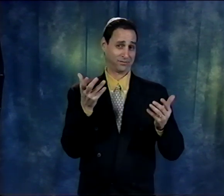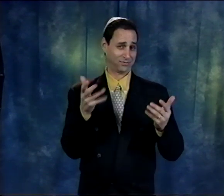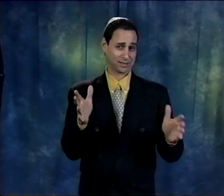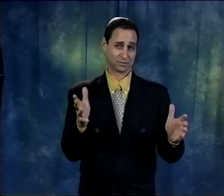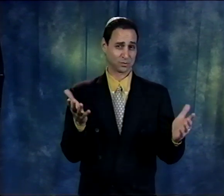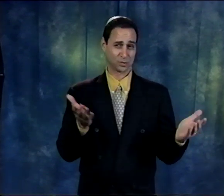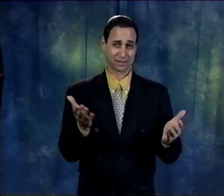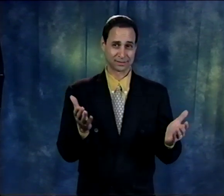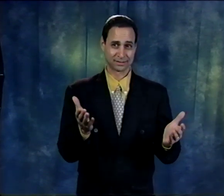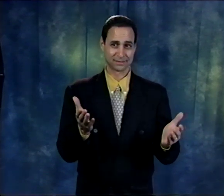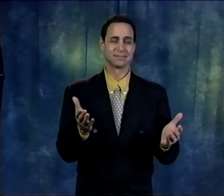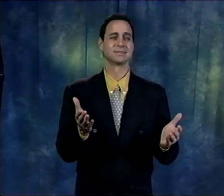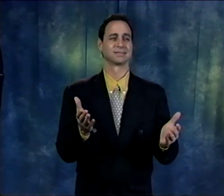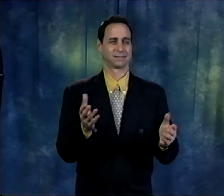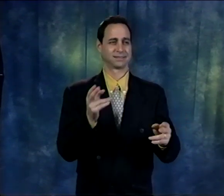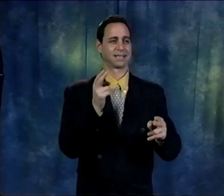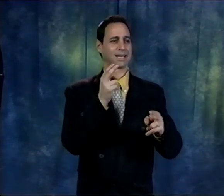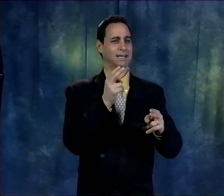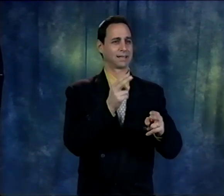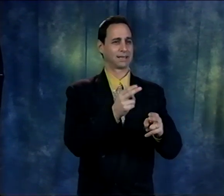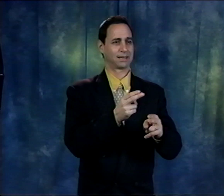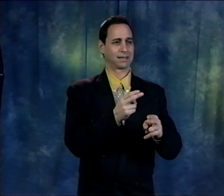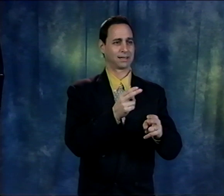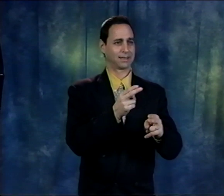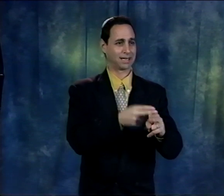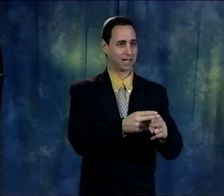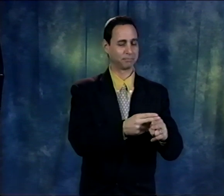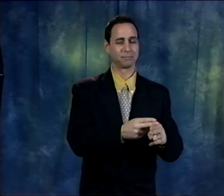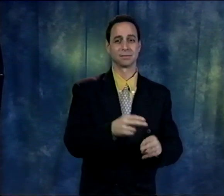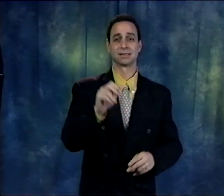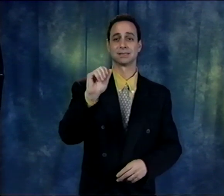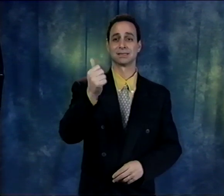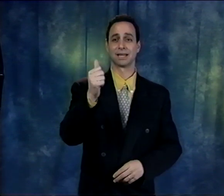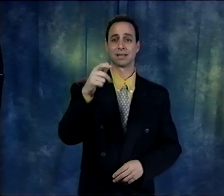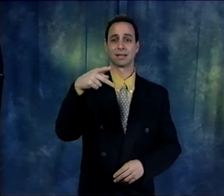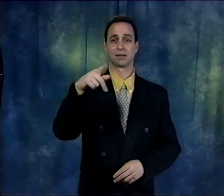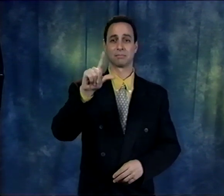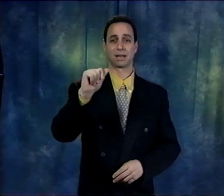We just finished naming the 10 plagues